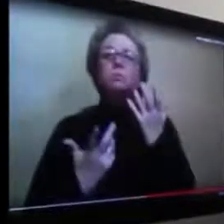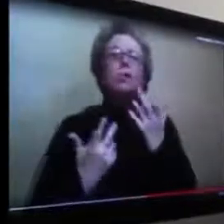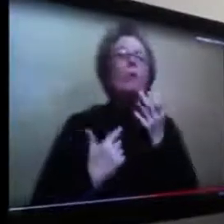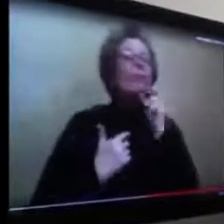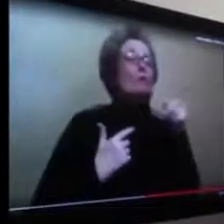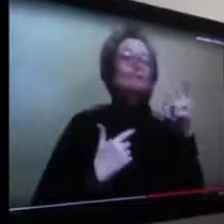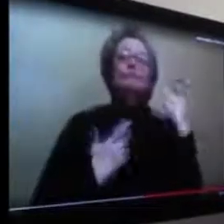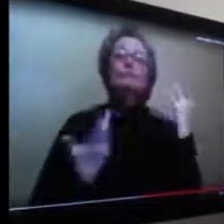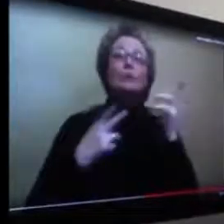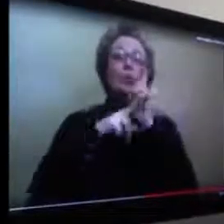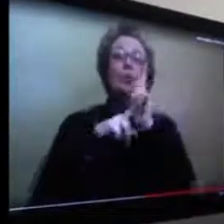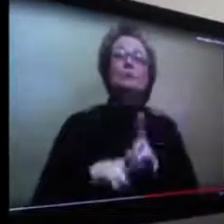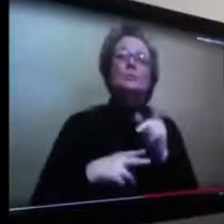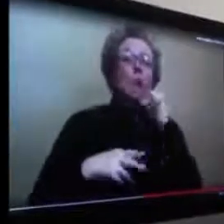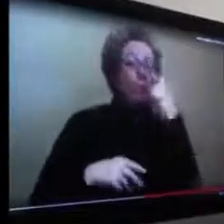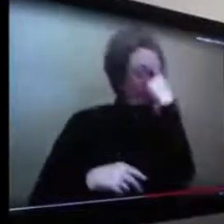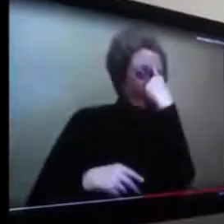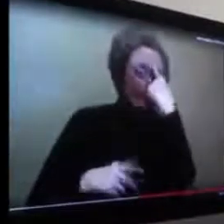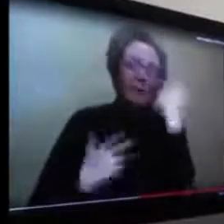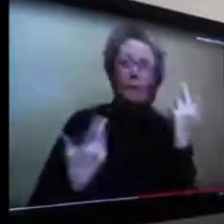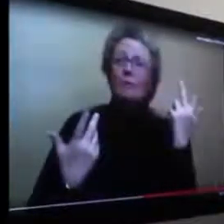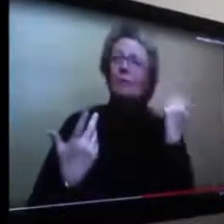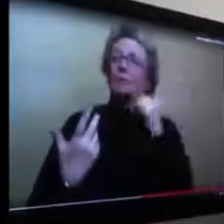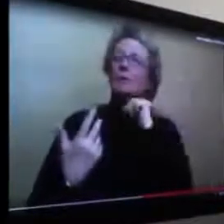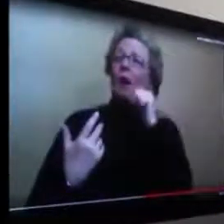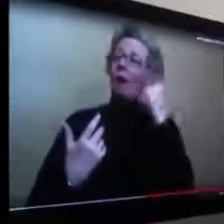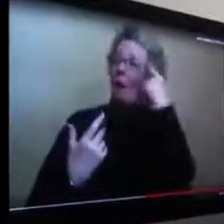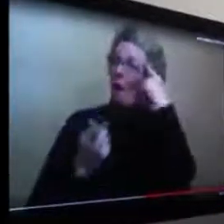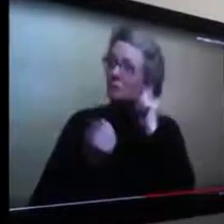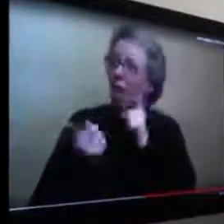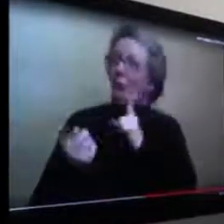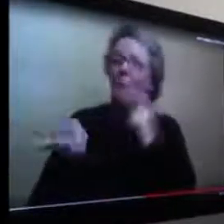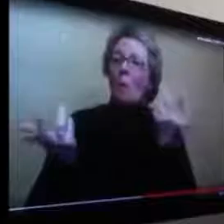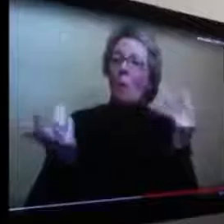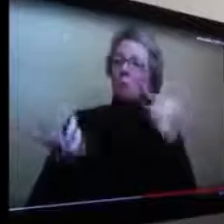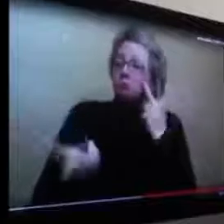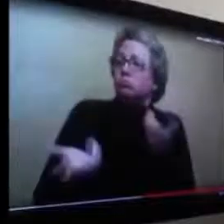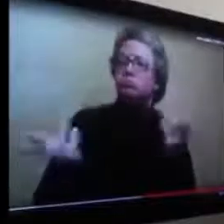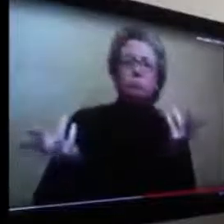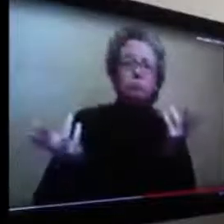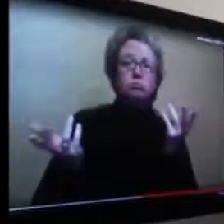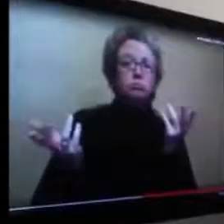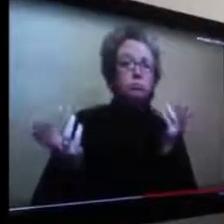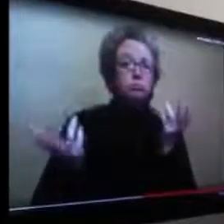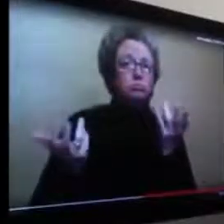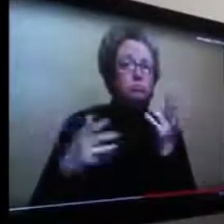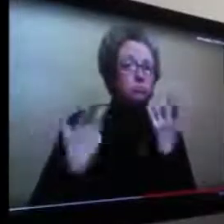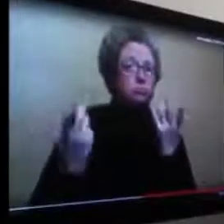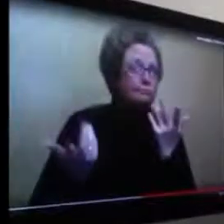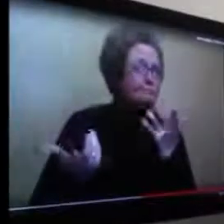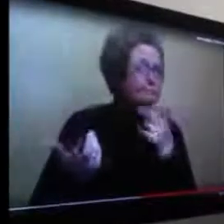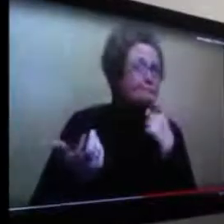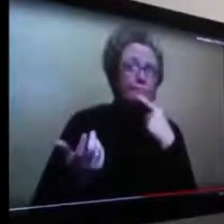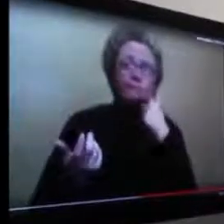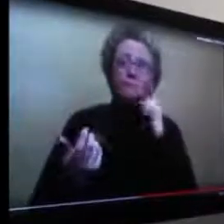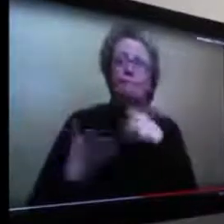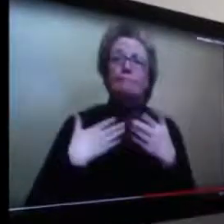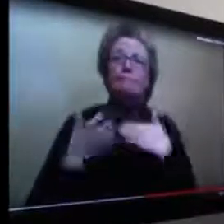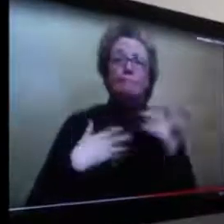in this environment to use the cell phone, or perhaps it's just something that they do every day, and so why would today be any different? They're just used to